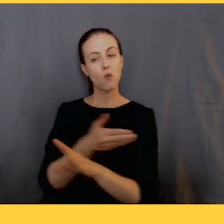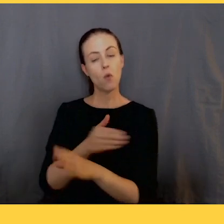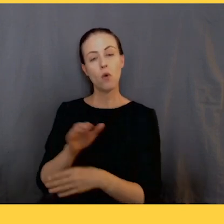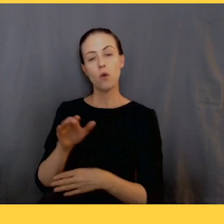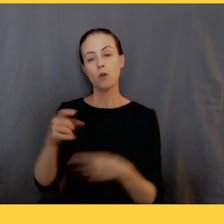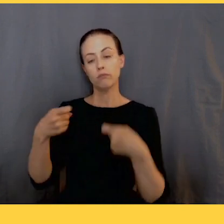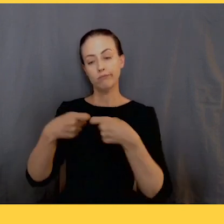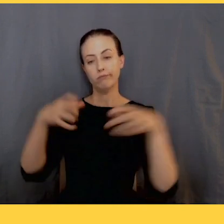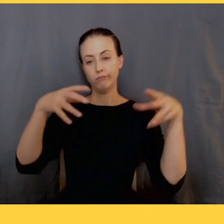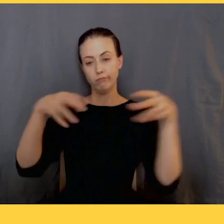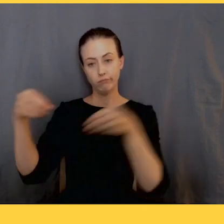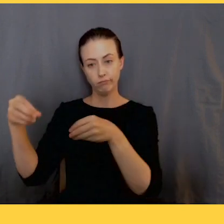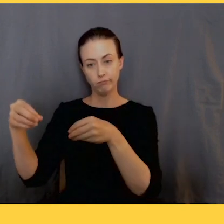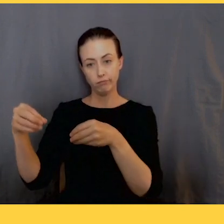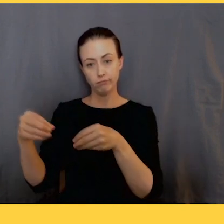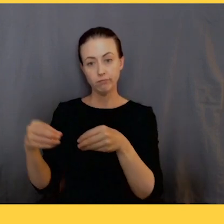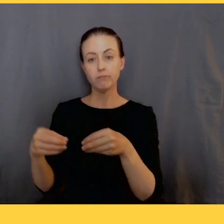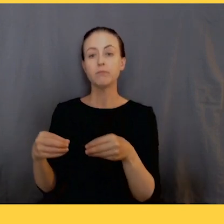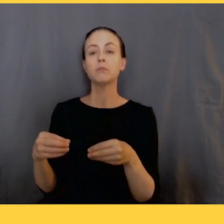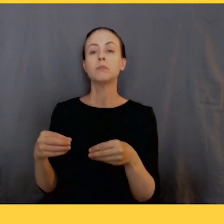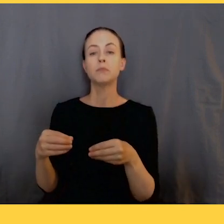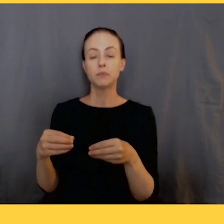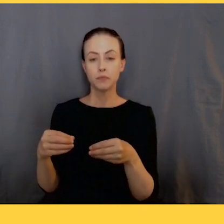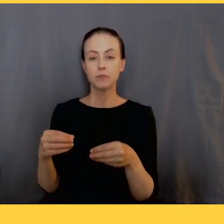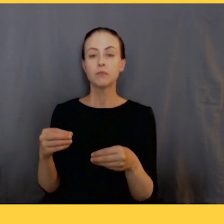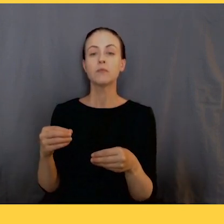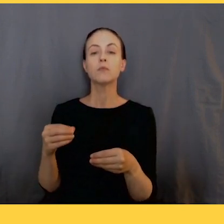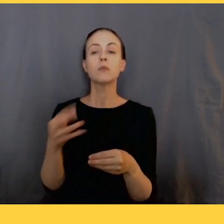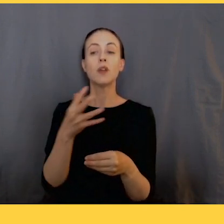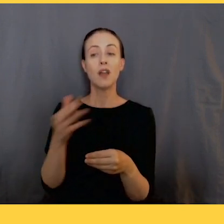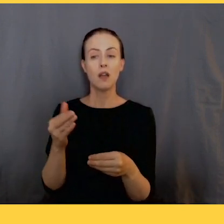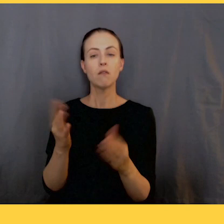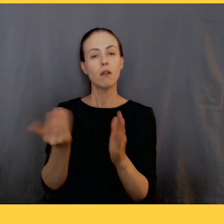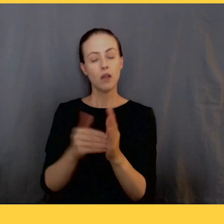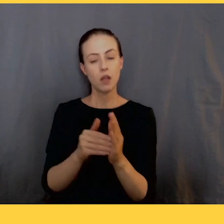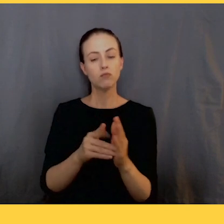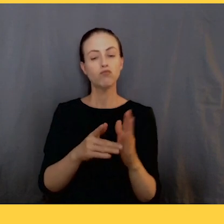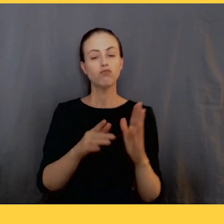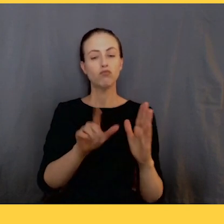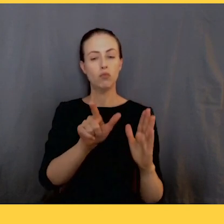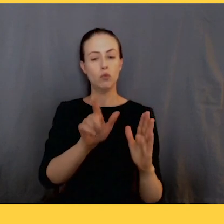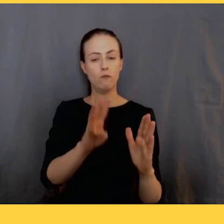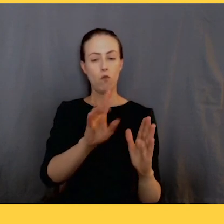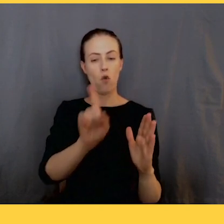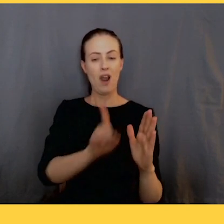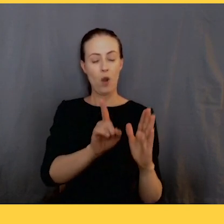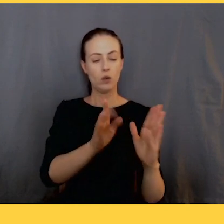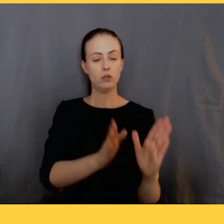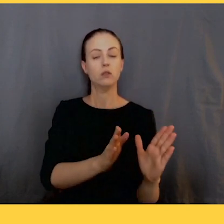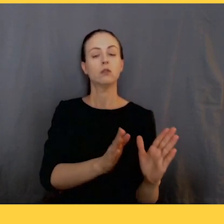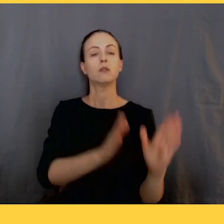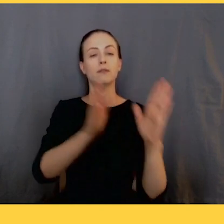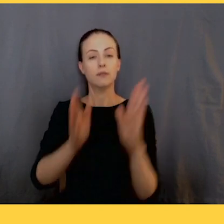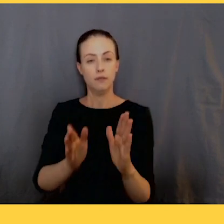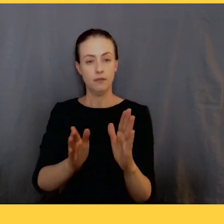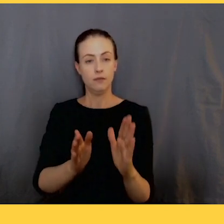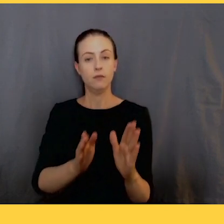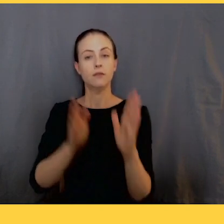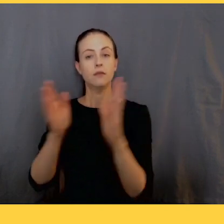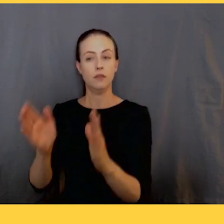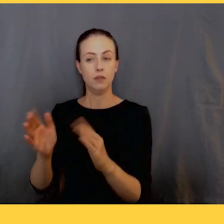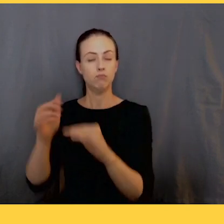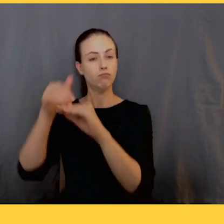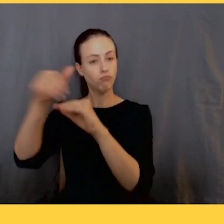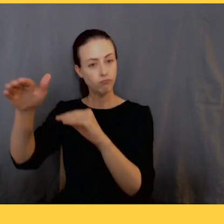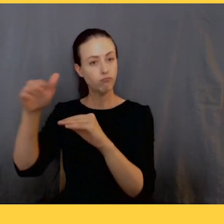event. Notifications are then made to these customers in 24-hour interval to provide an update. It could